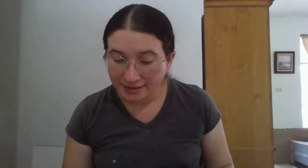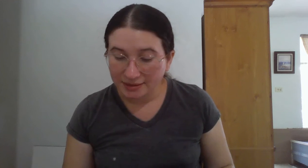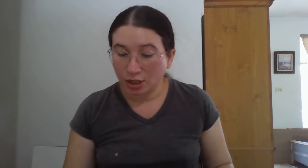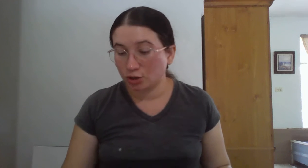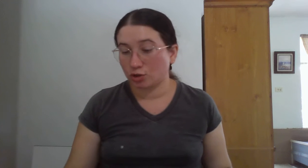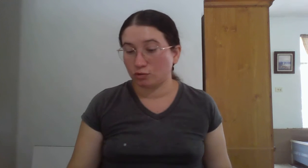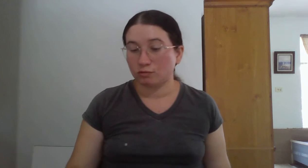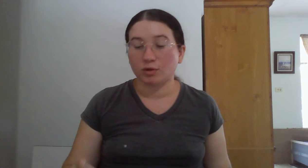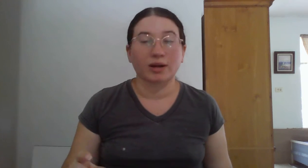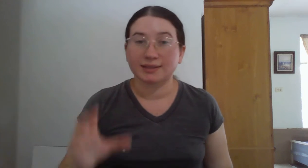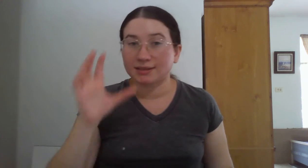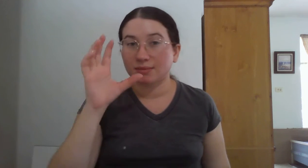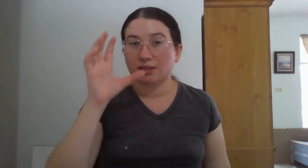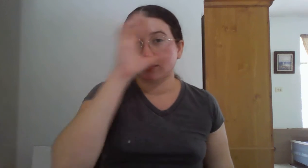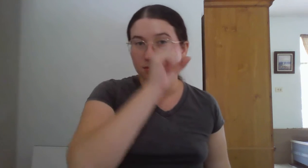Guess, assume, or estimate.